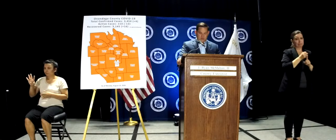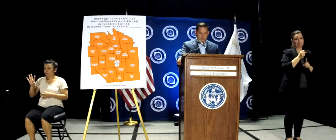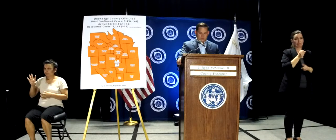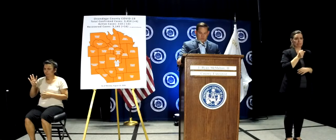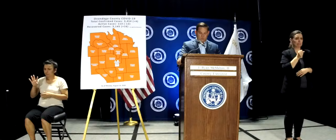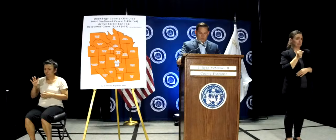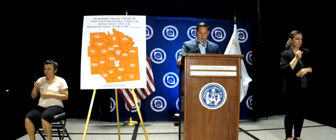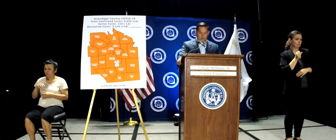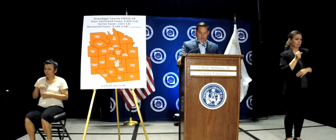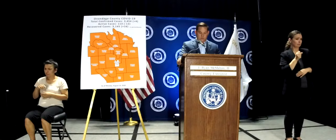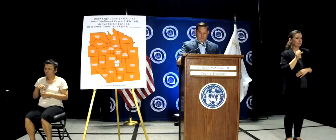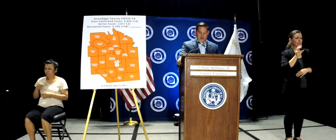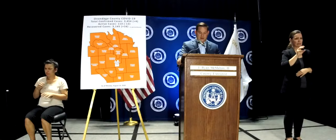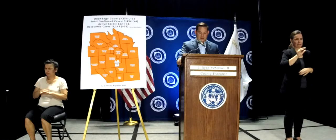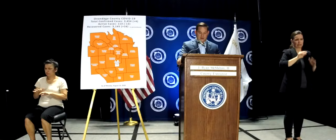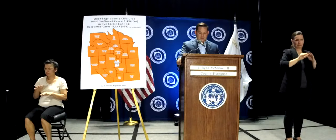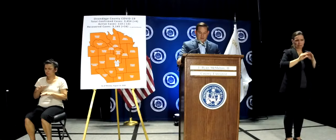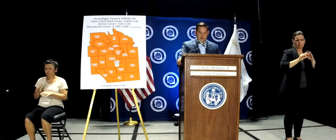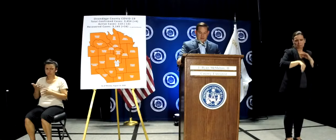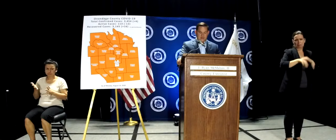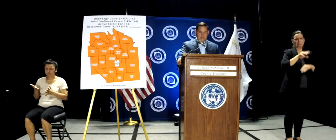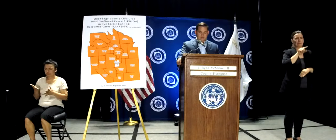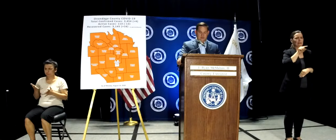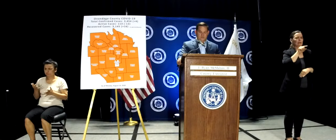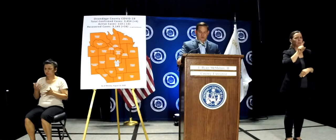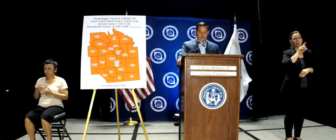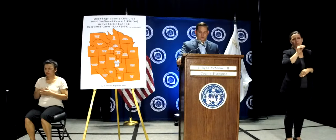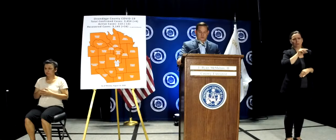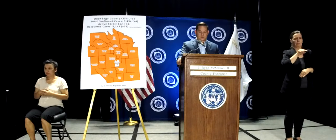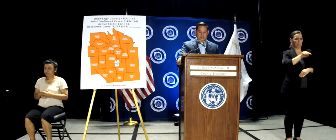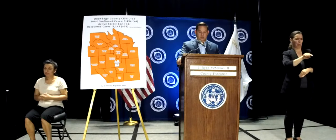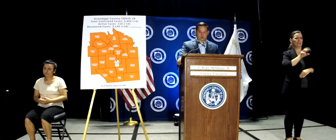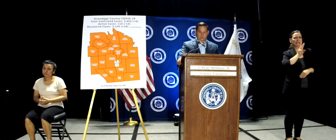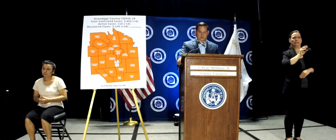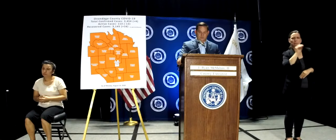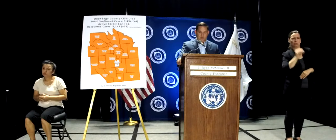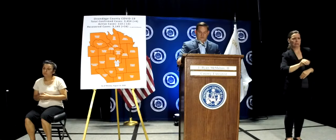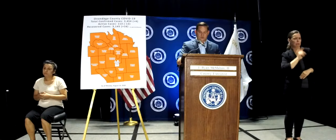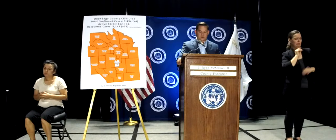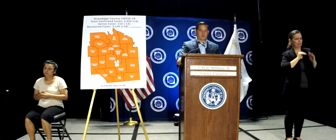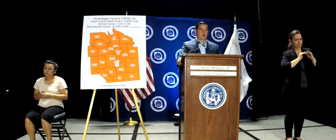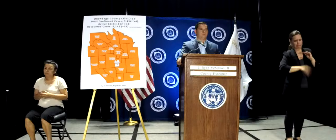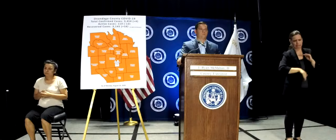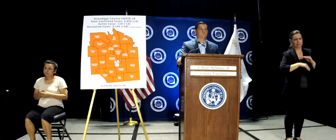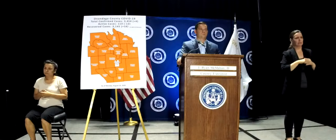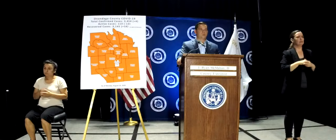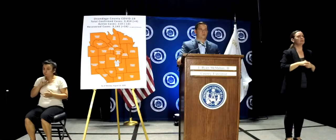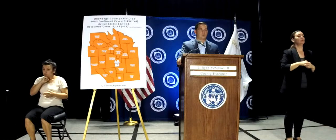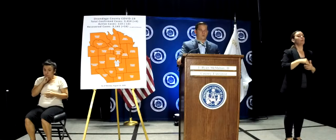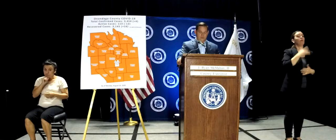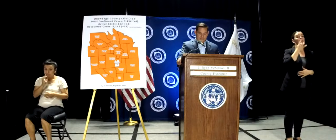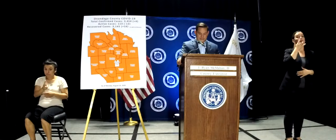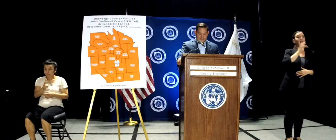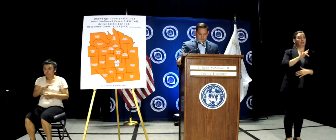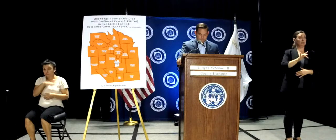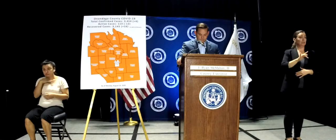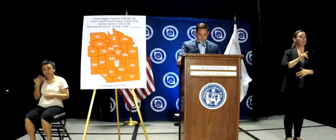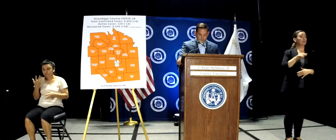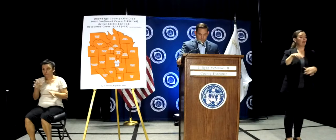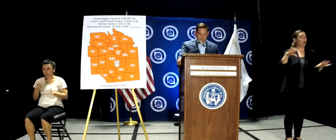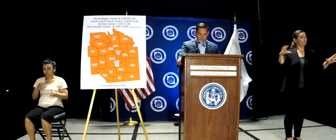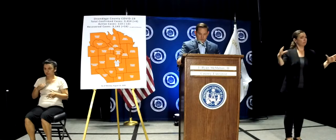Certainly, luckily, we have not had any individuals in this age group or demographic succumb to the